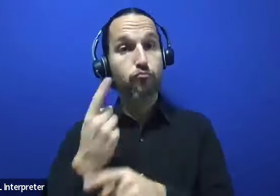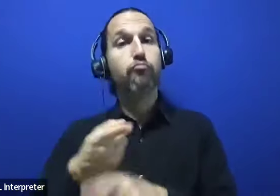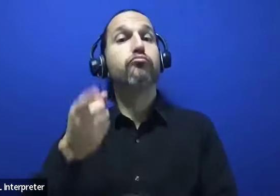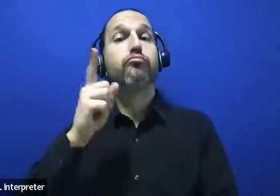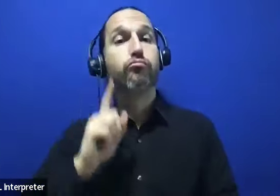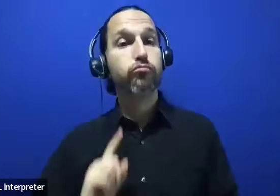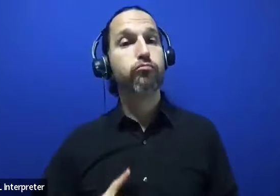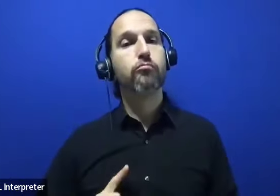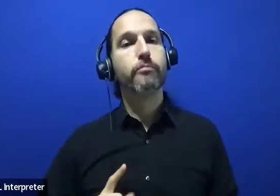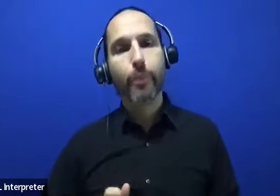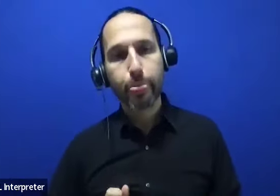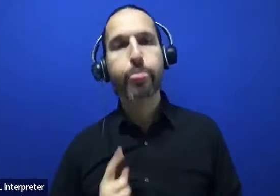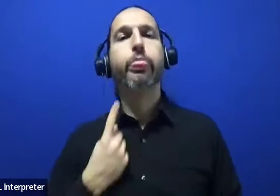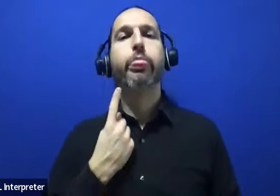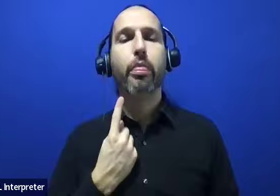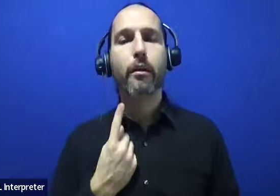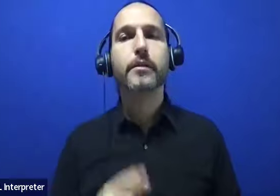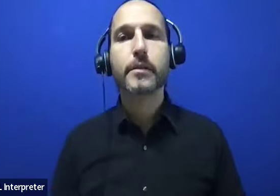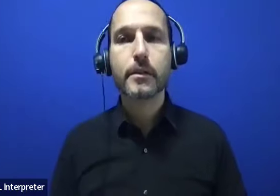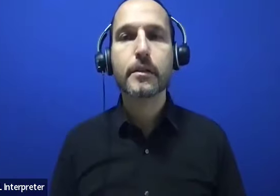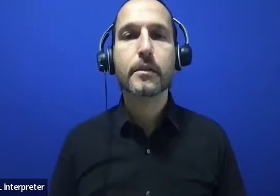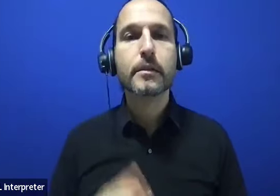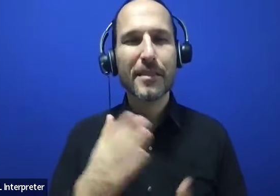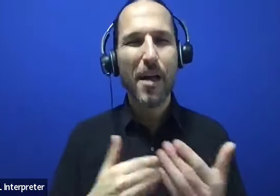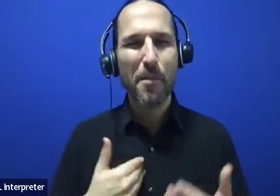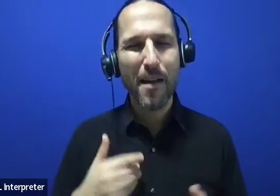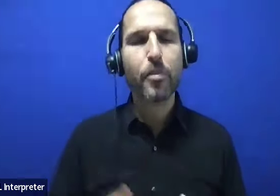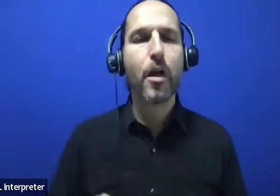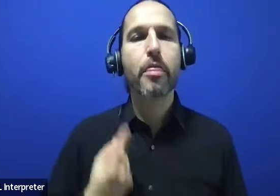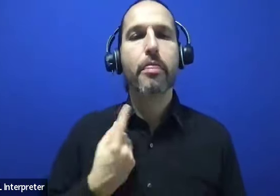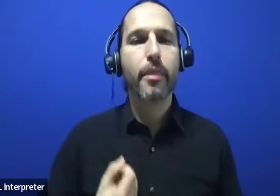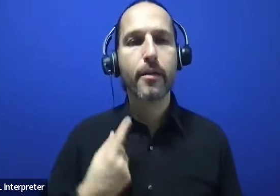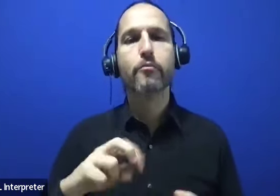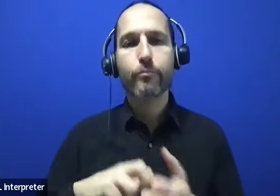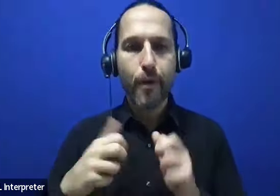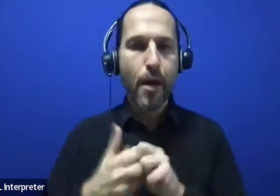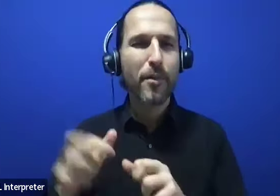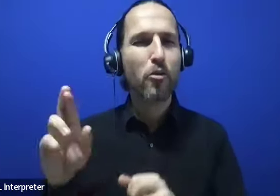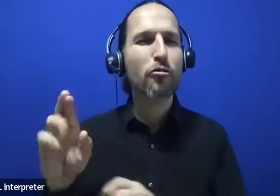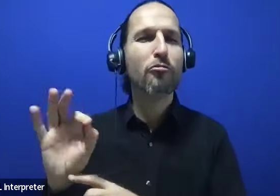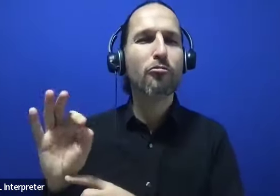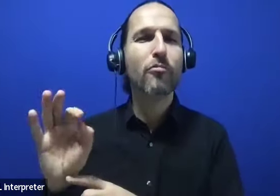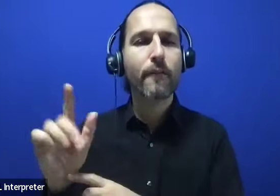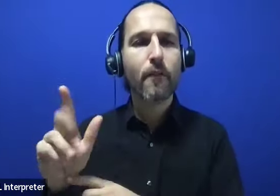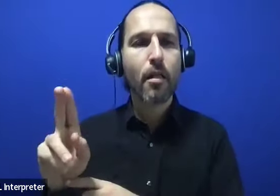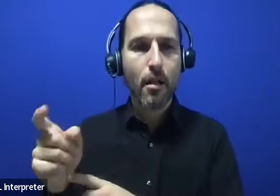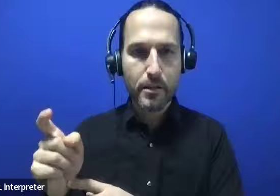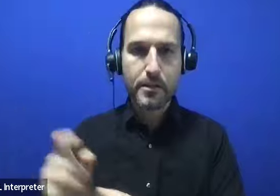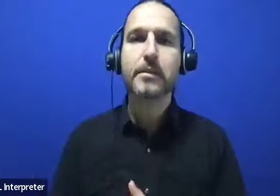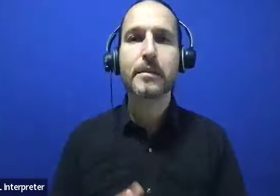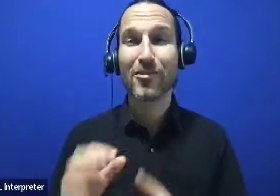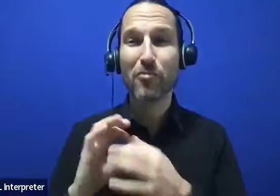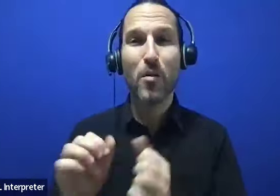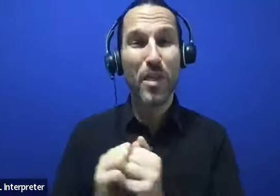esophagus. Many people have reflux issues. This is a major issue for many children with Charge.